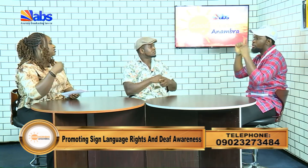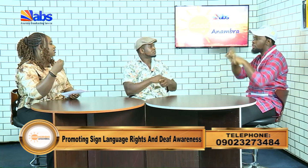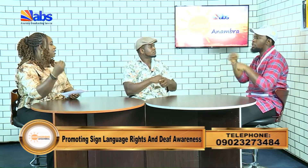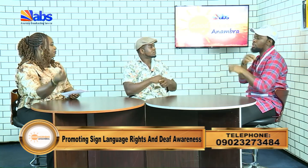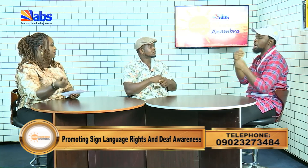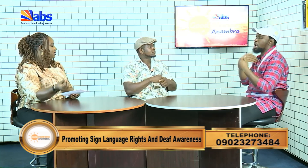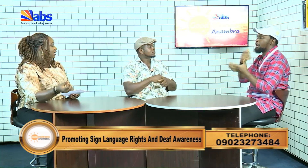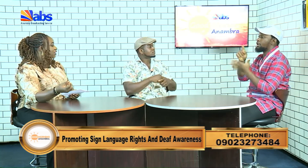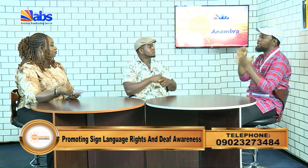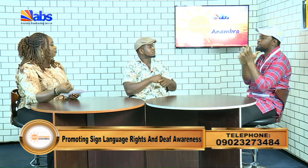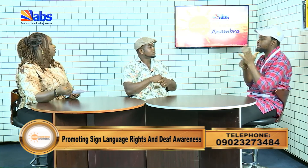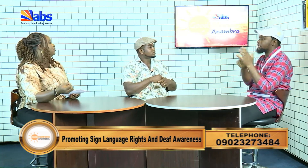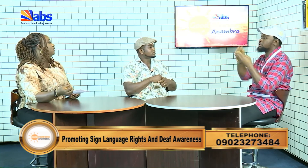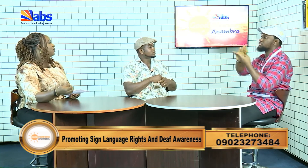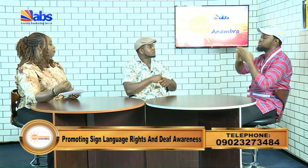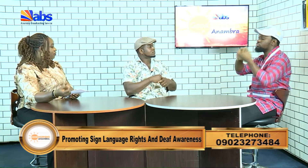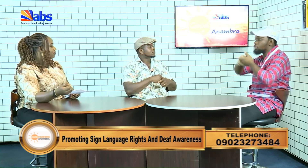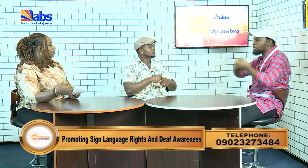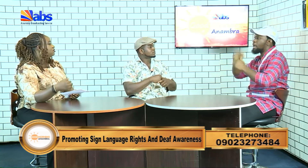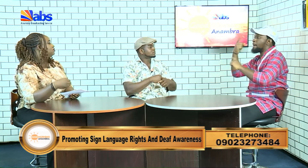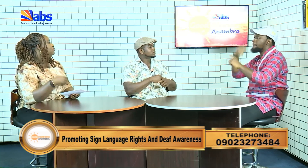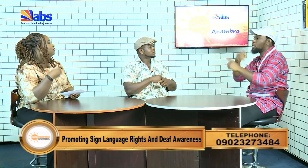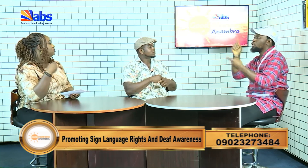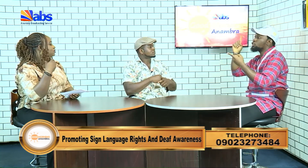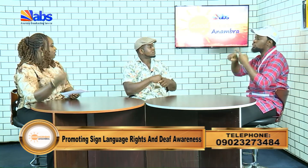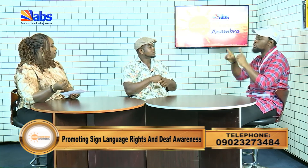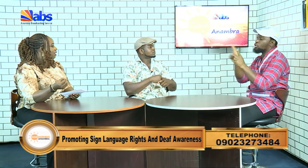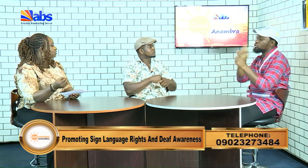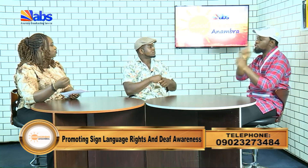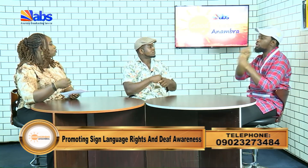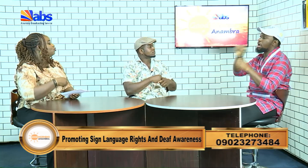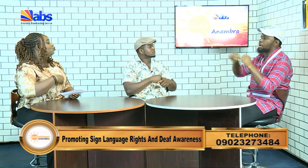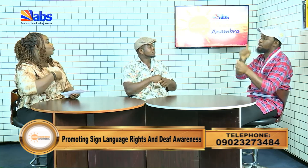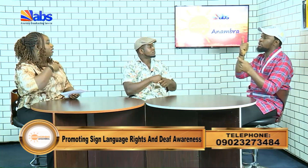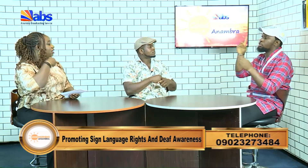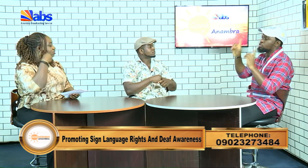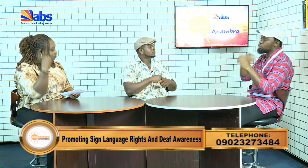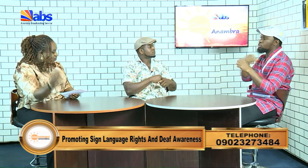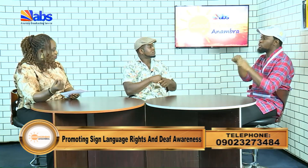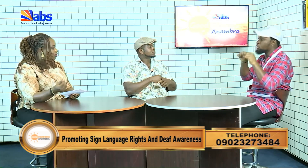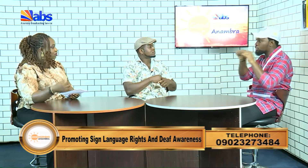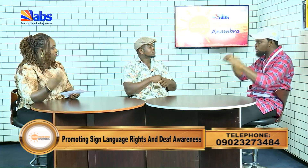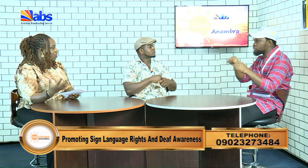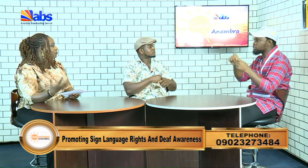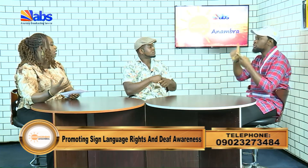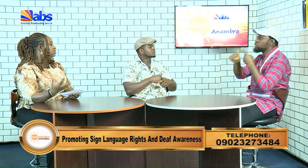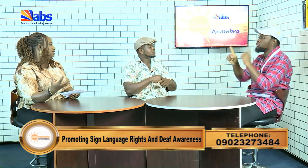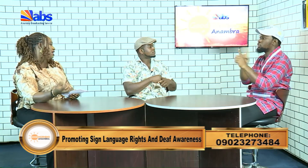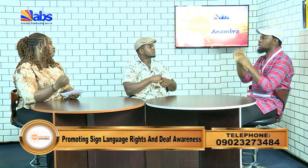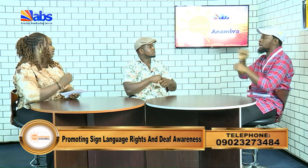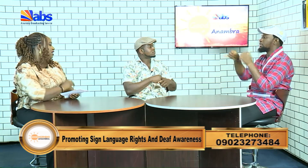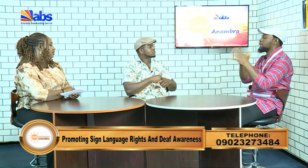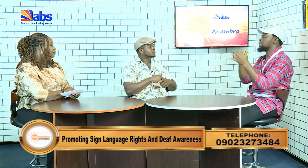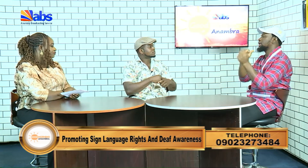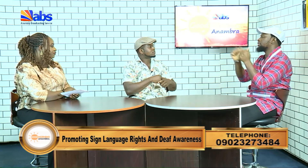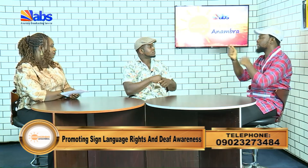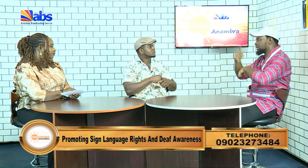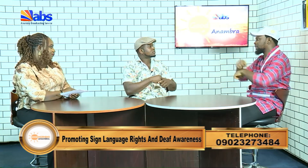this particular commemoration month to also talk about it, or do we continue to talk about it every